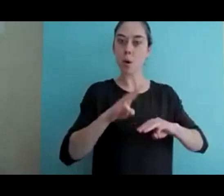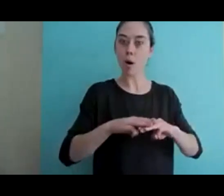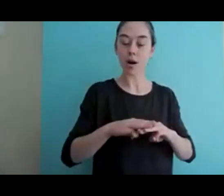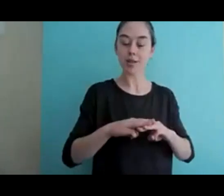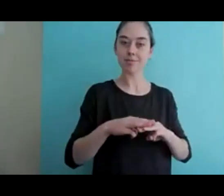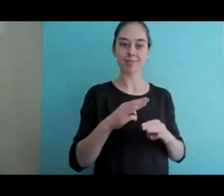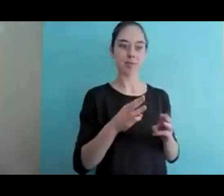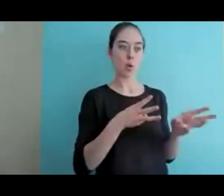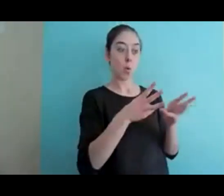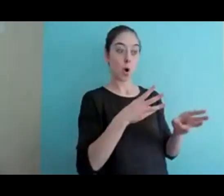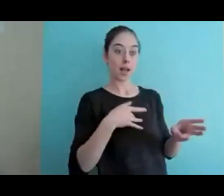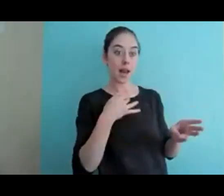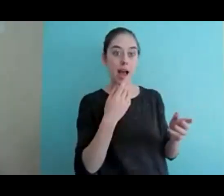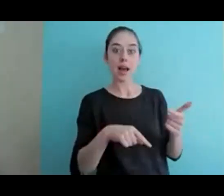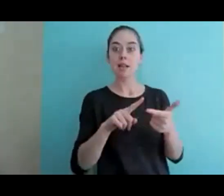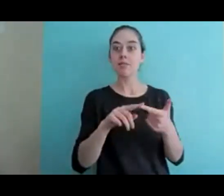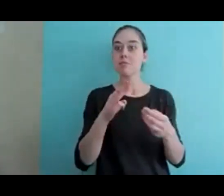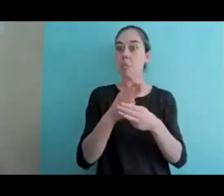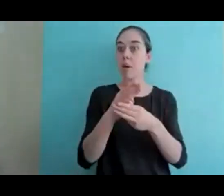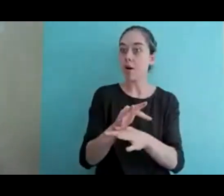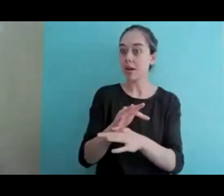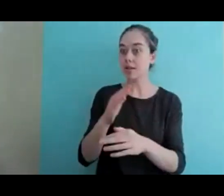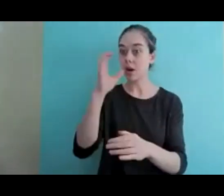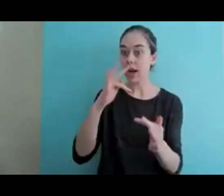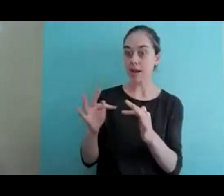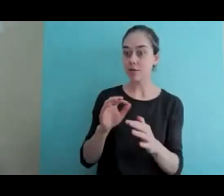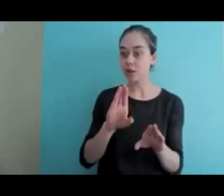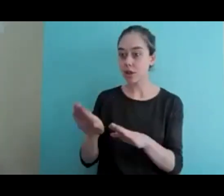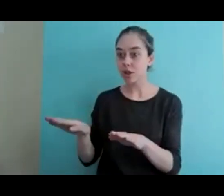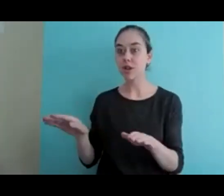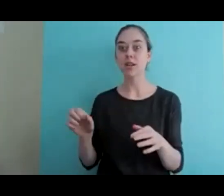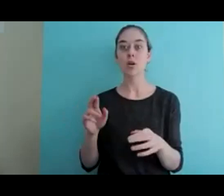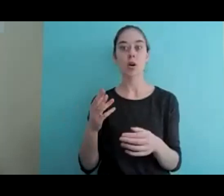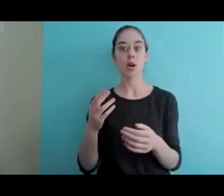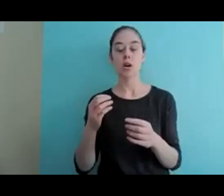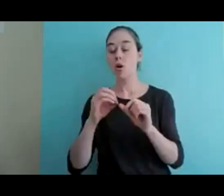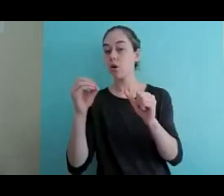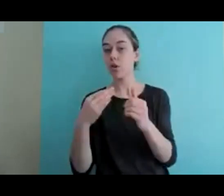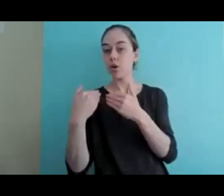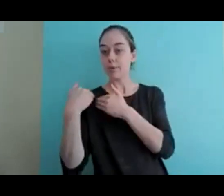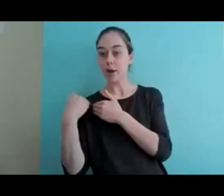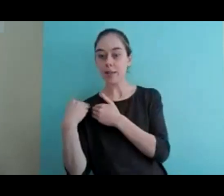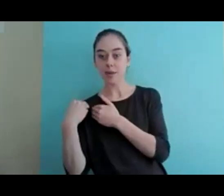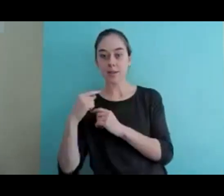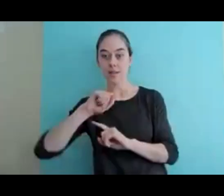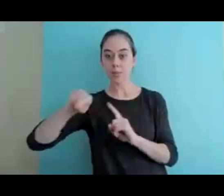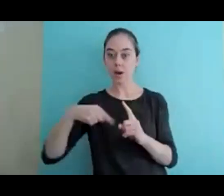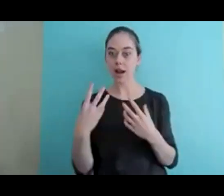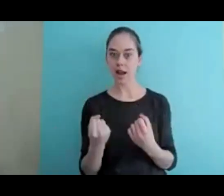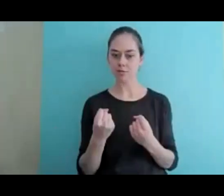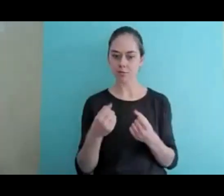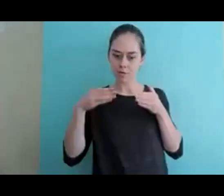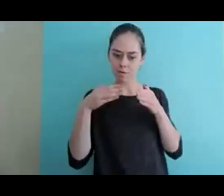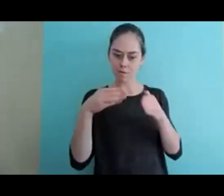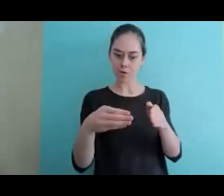in our working life, in our parent, while we're parenting, all the other roles and responsibilities that we have. If we focus on ourselves